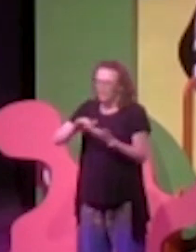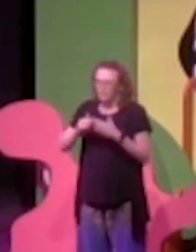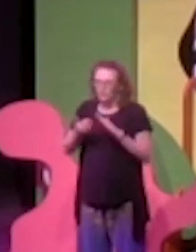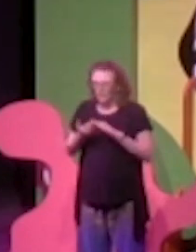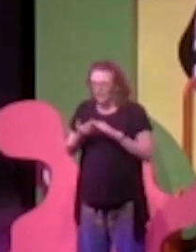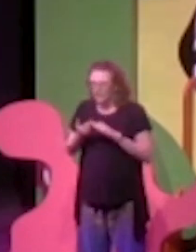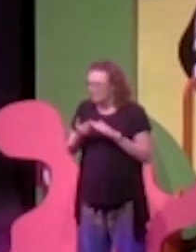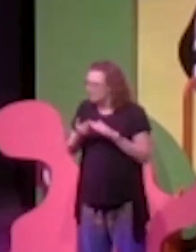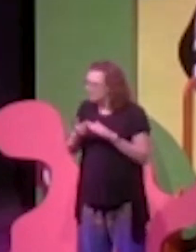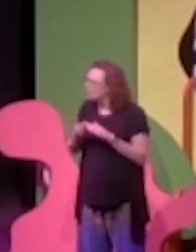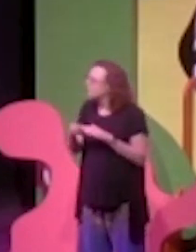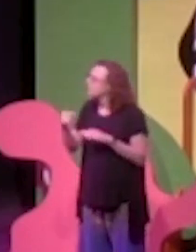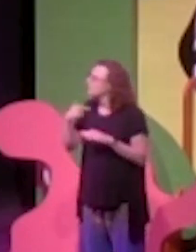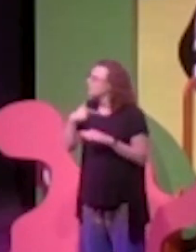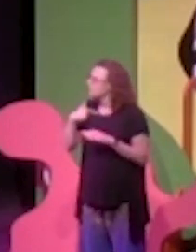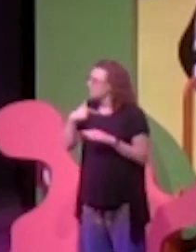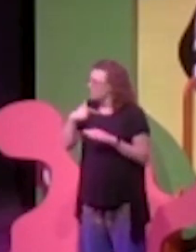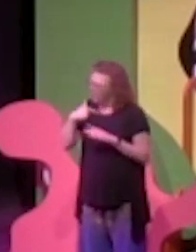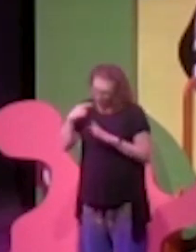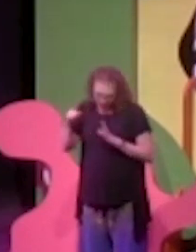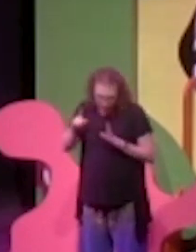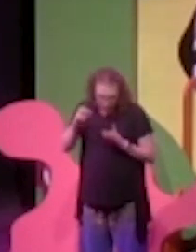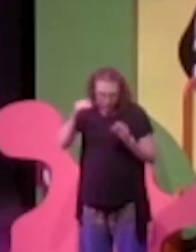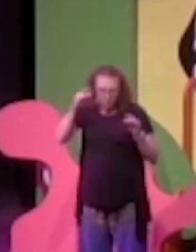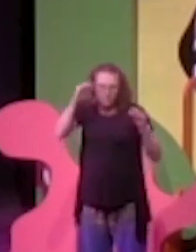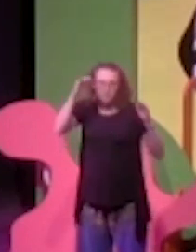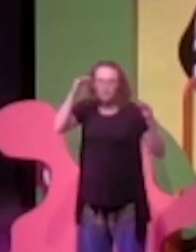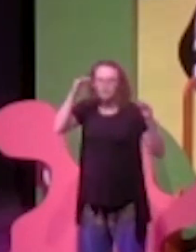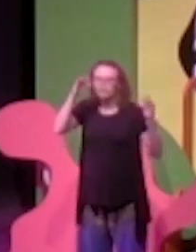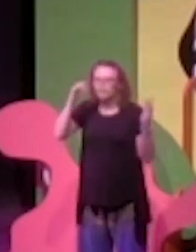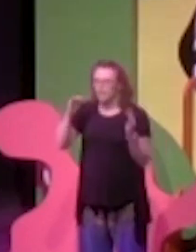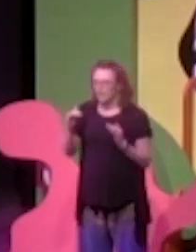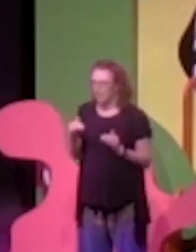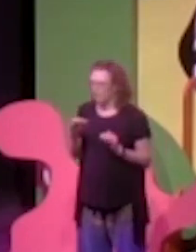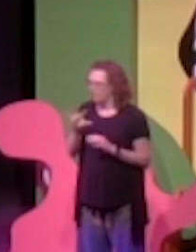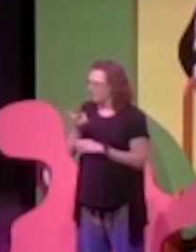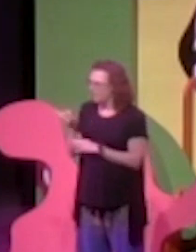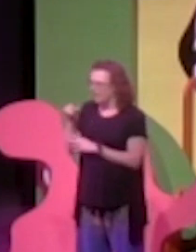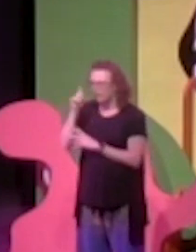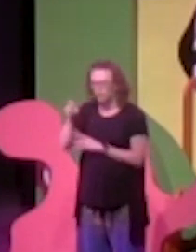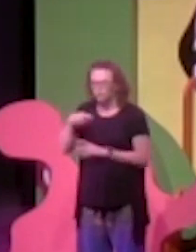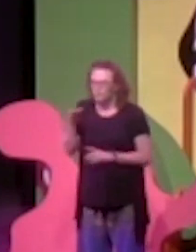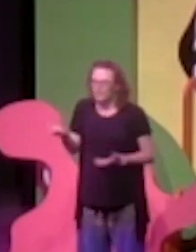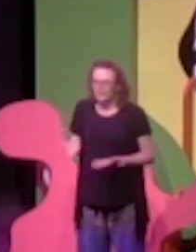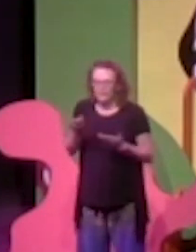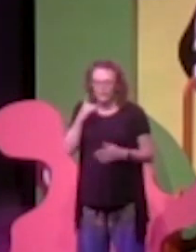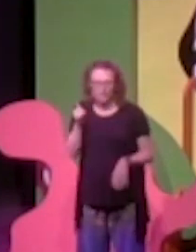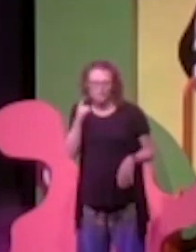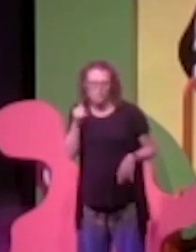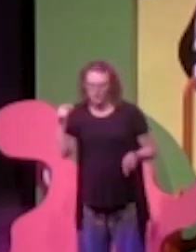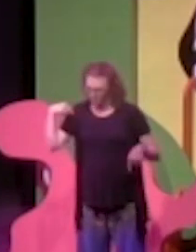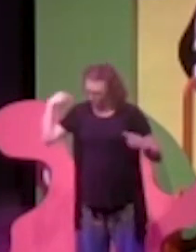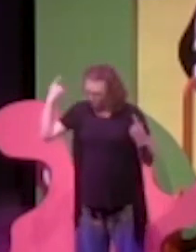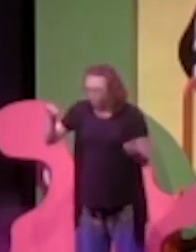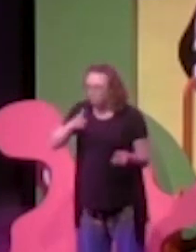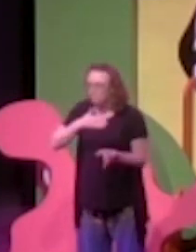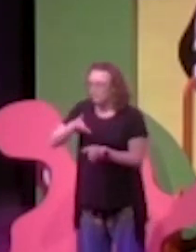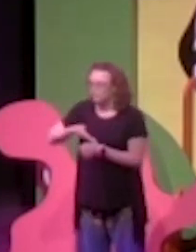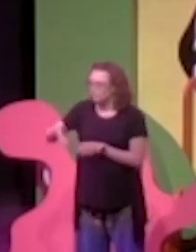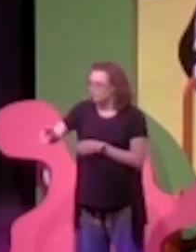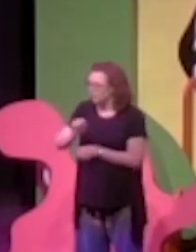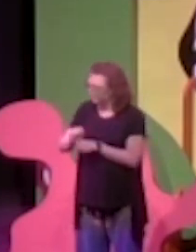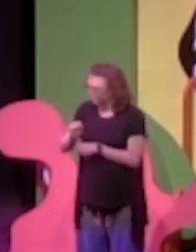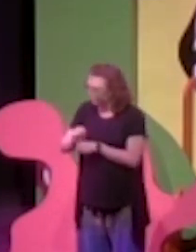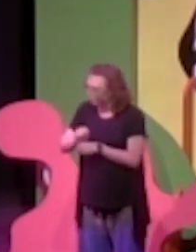the 5 and I'm coming down the 99 to just be present in California. And I've done that throughout my career, every chapter. I met